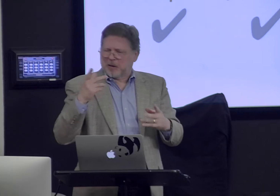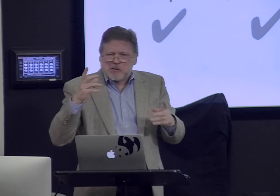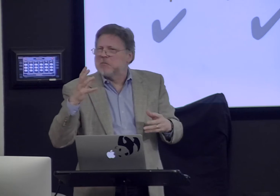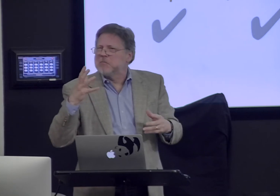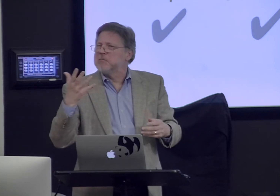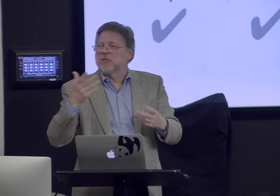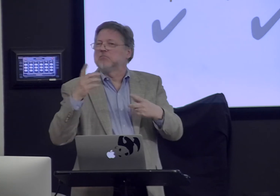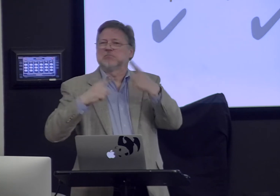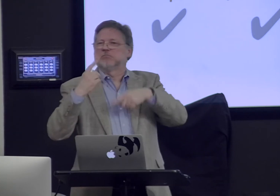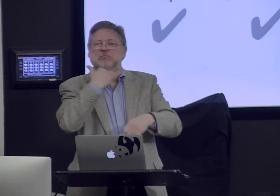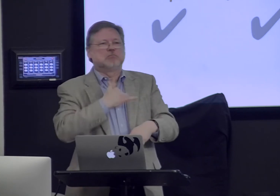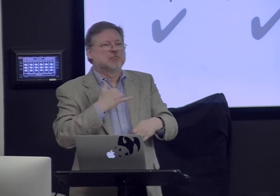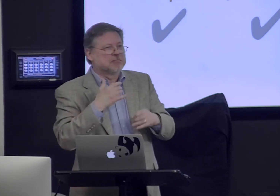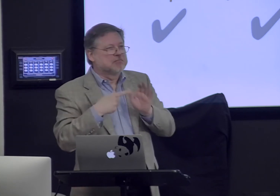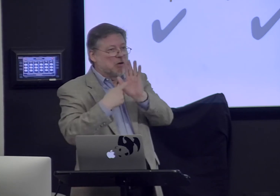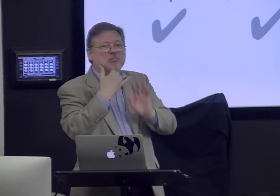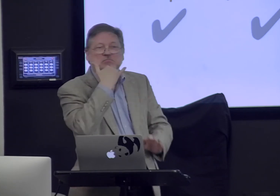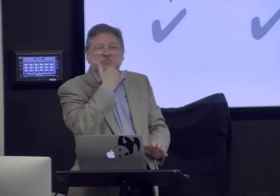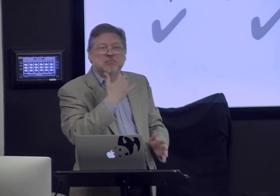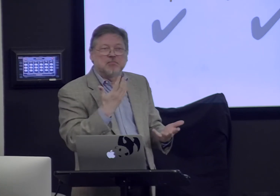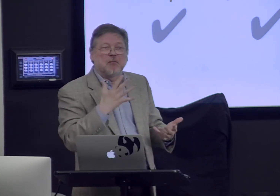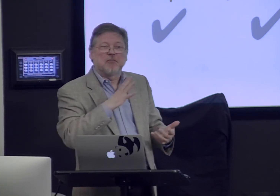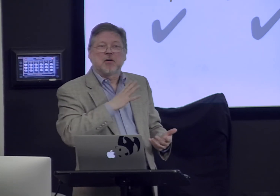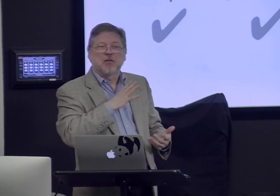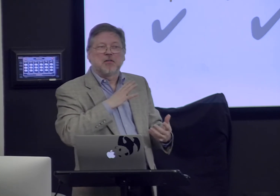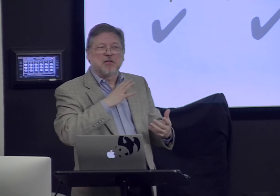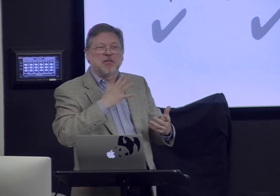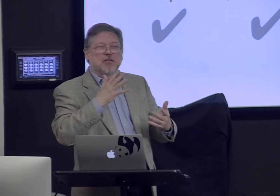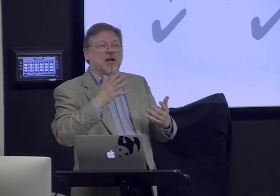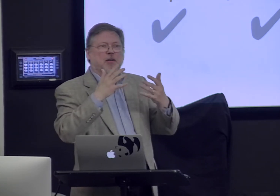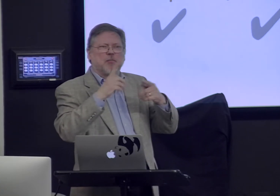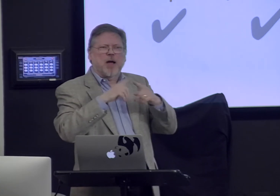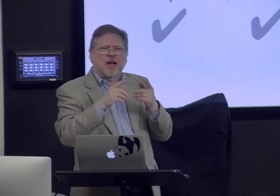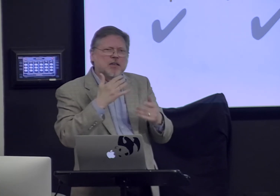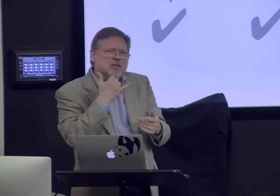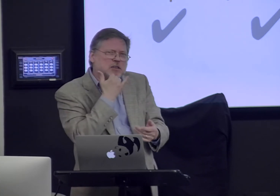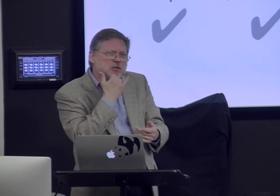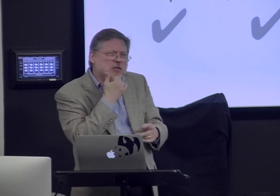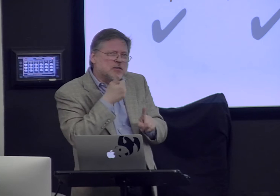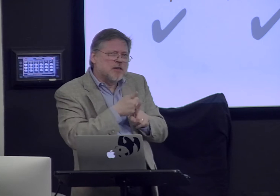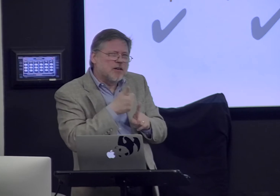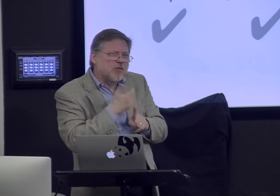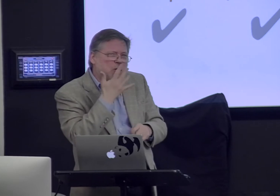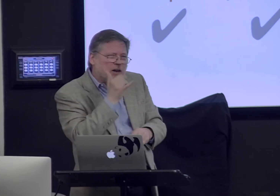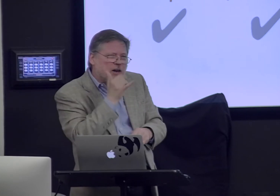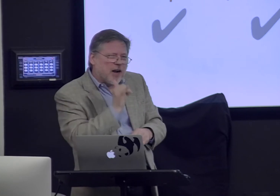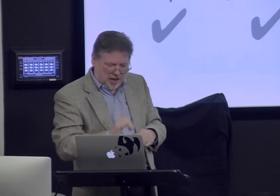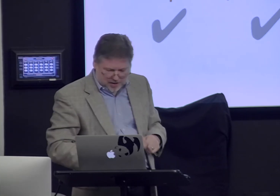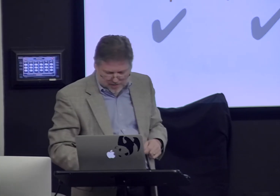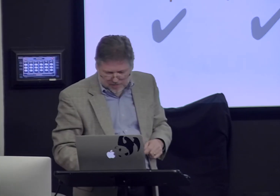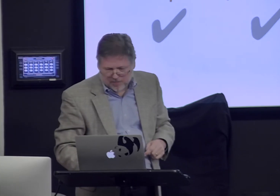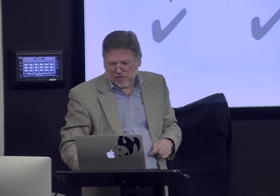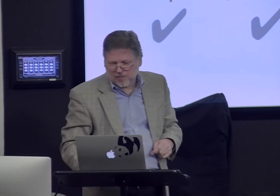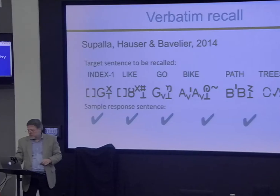in Stokey notation on the second line. And a sample response might be correct on a number of items,